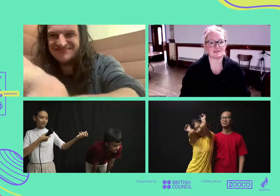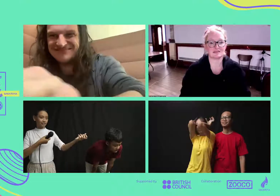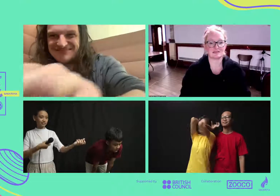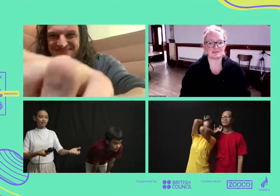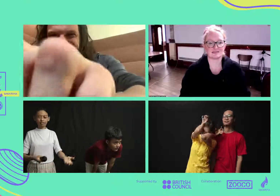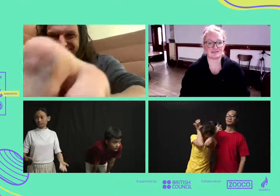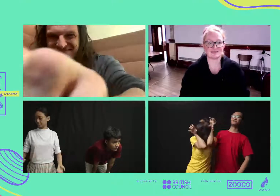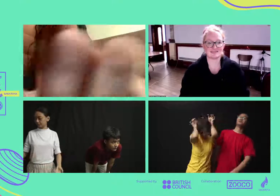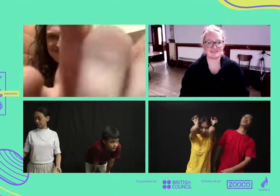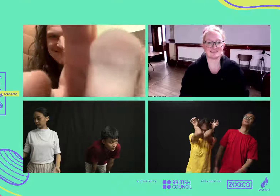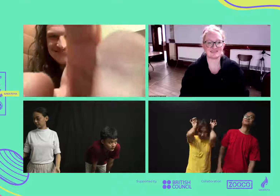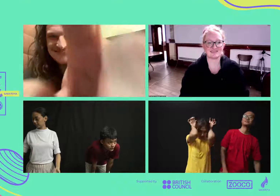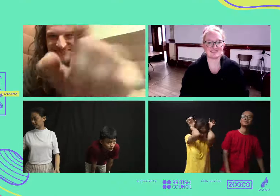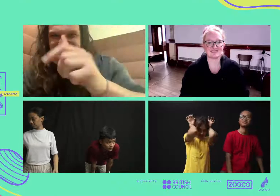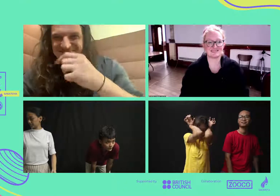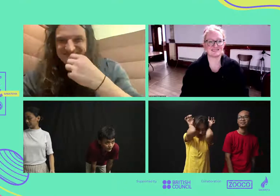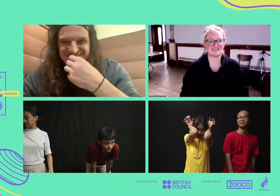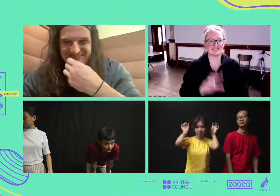Okay.